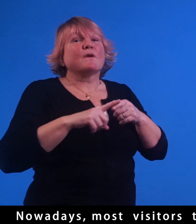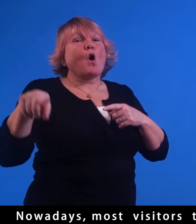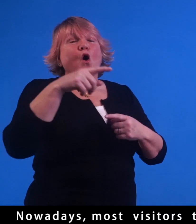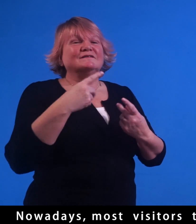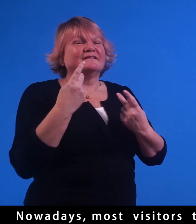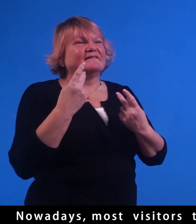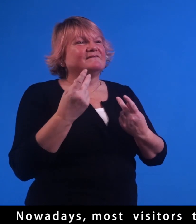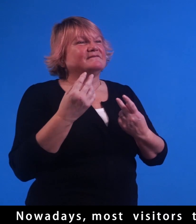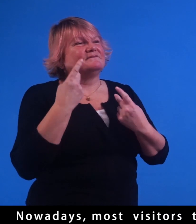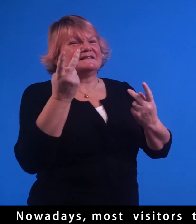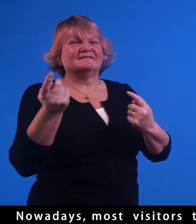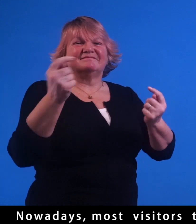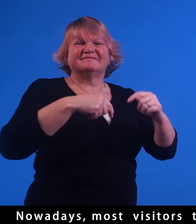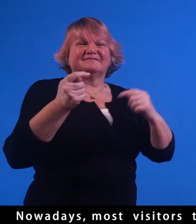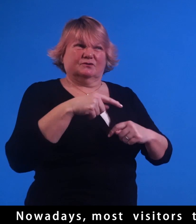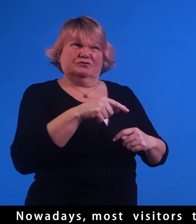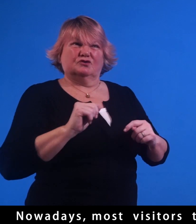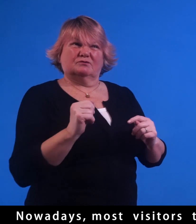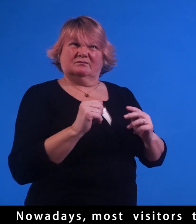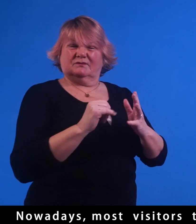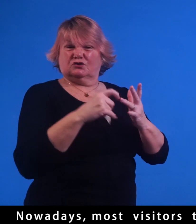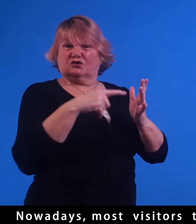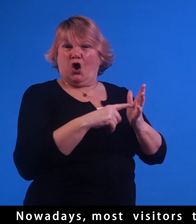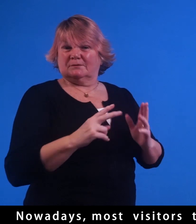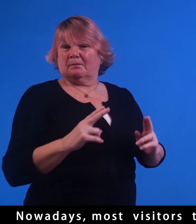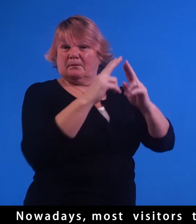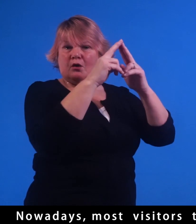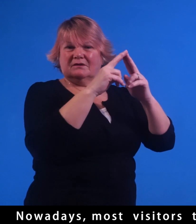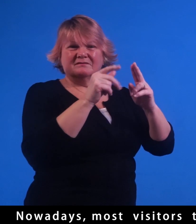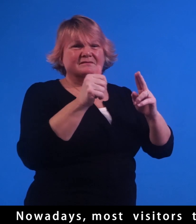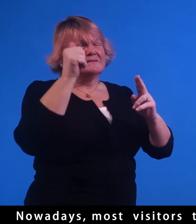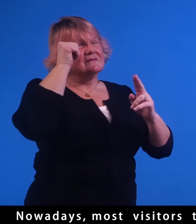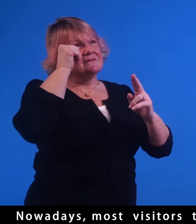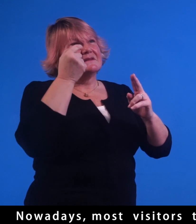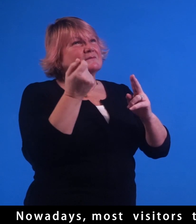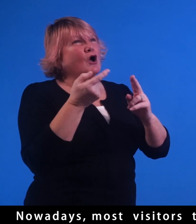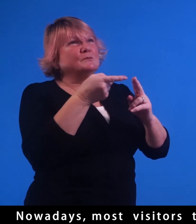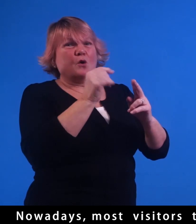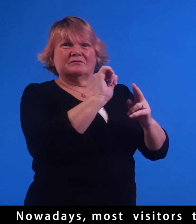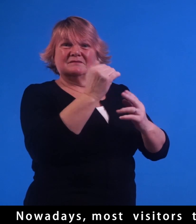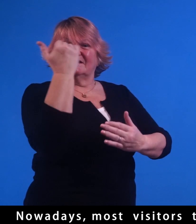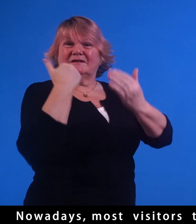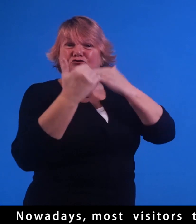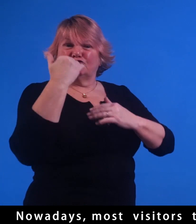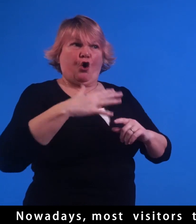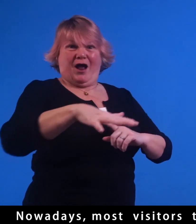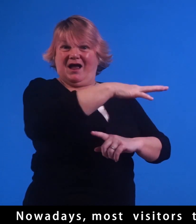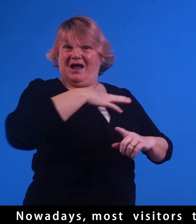Nowadays, most visitors to the Scott Monument know very little of its history, or of the area it casts